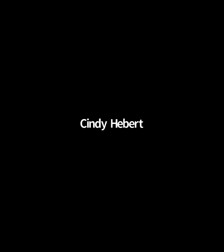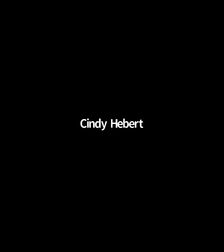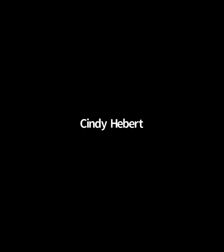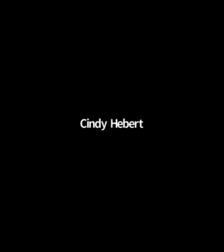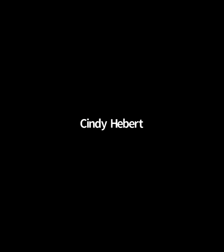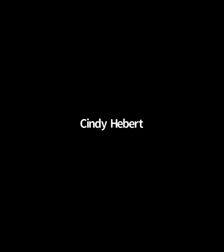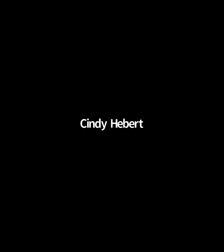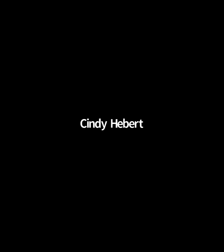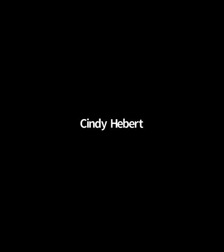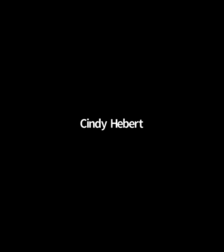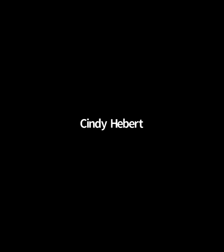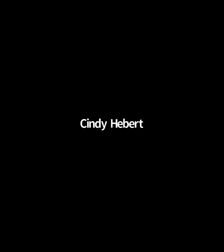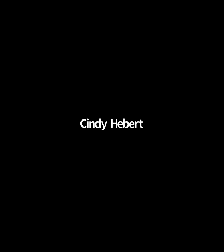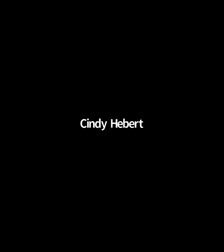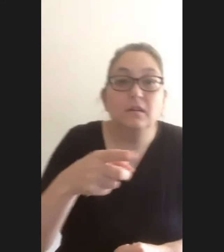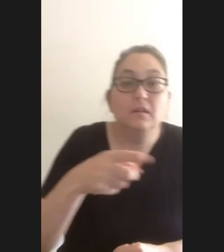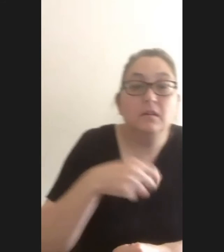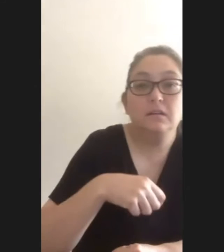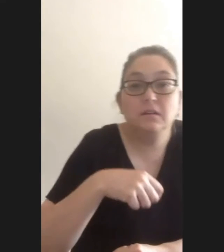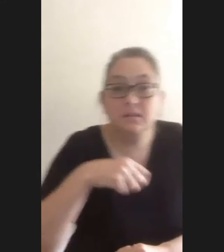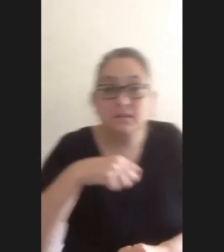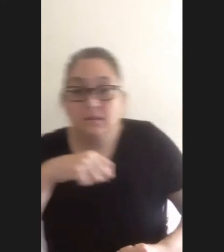Sure. Yes, Jeannie.